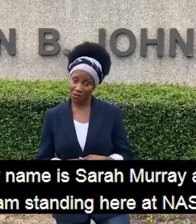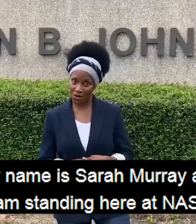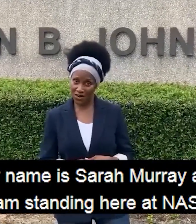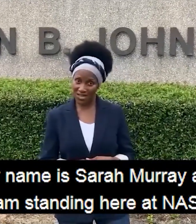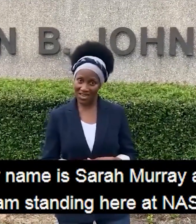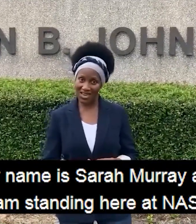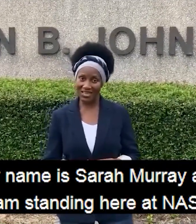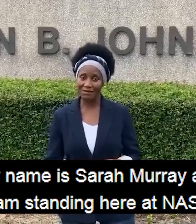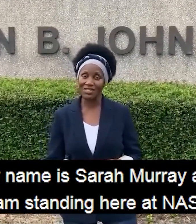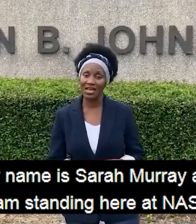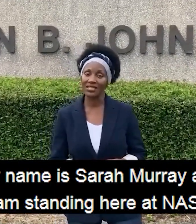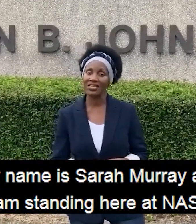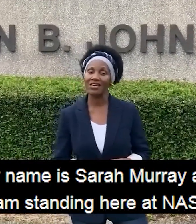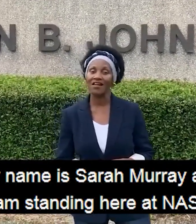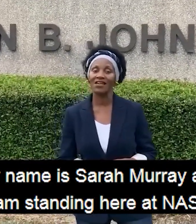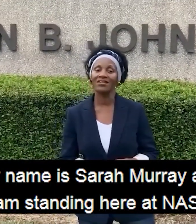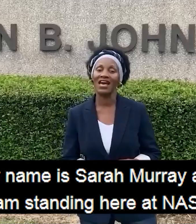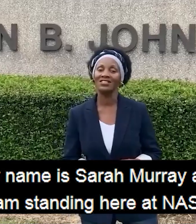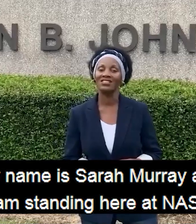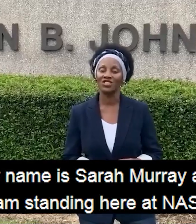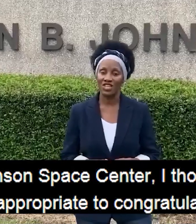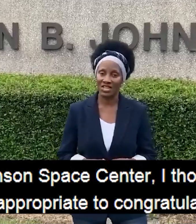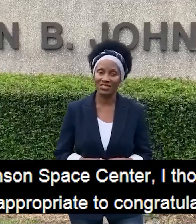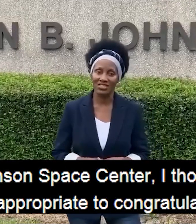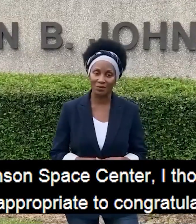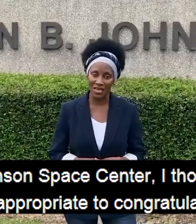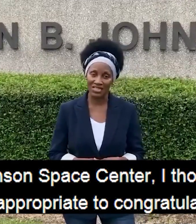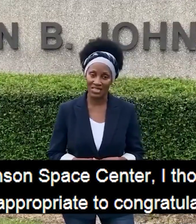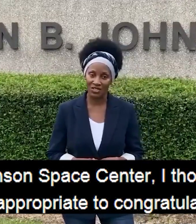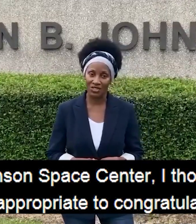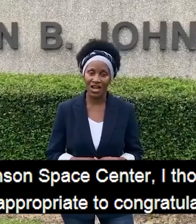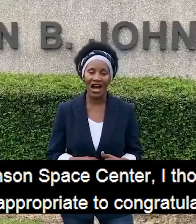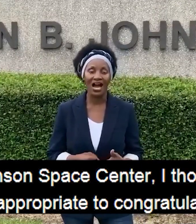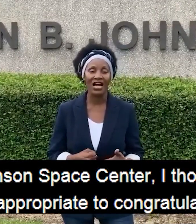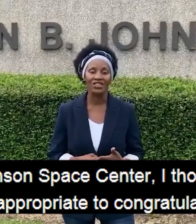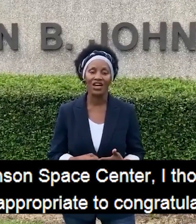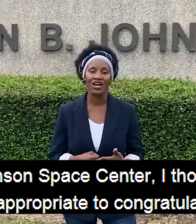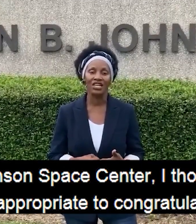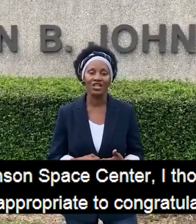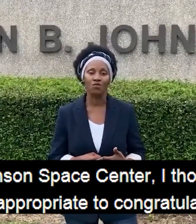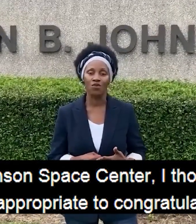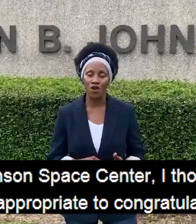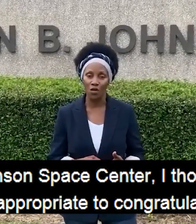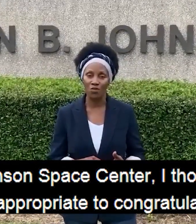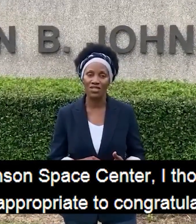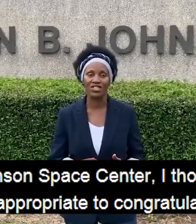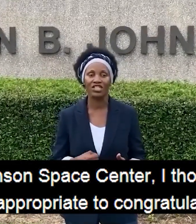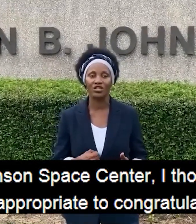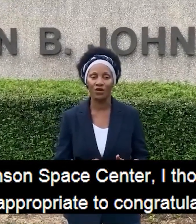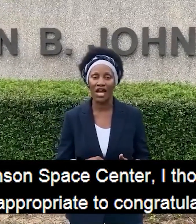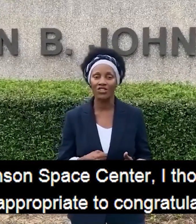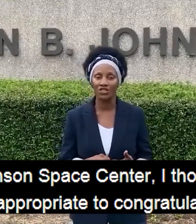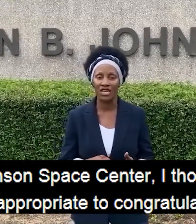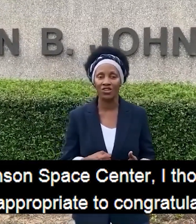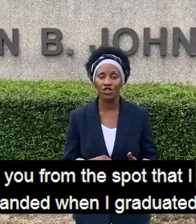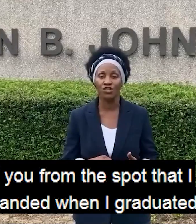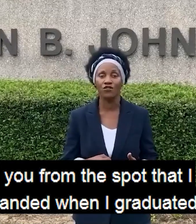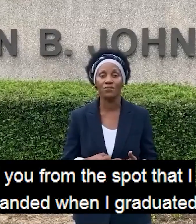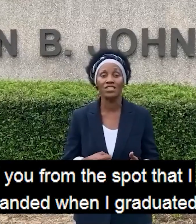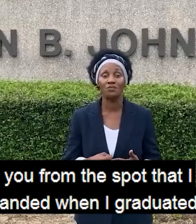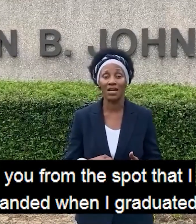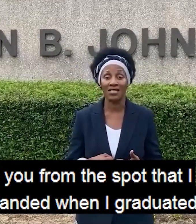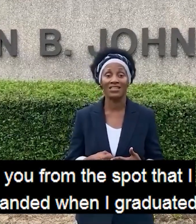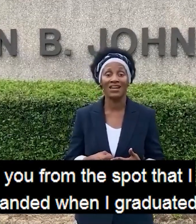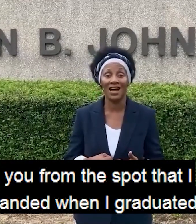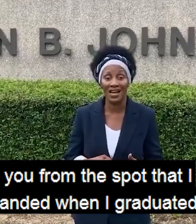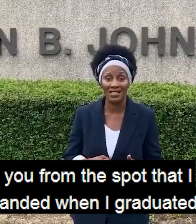is Sarah Murray and I am standing here at NASA's Johnson Space Center. I thought it appropriate to congratulate you